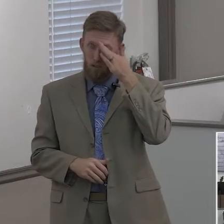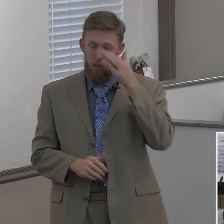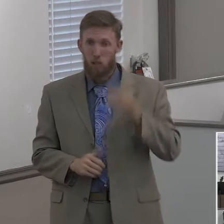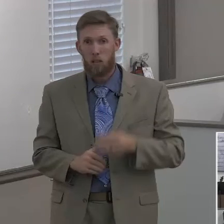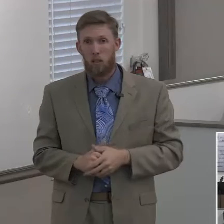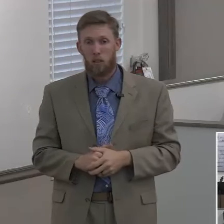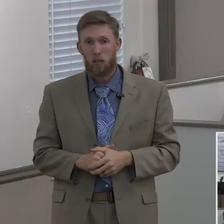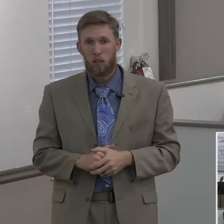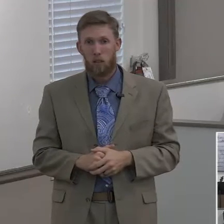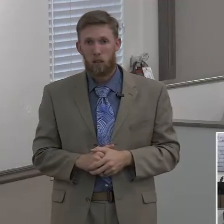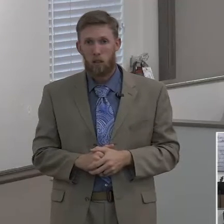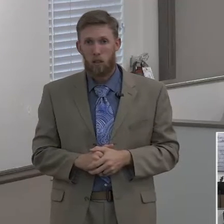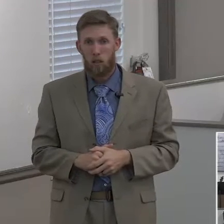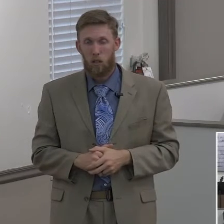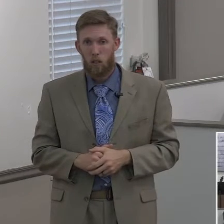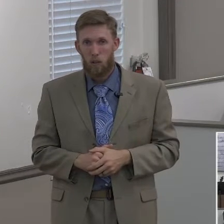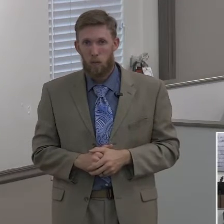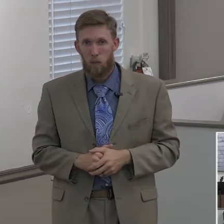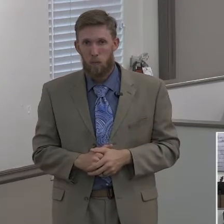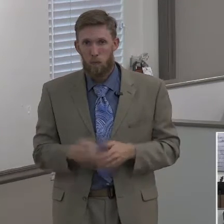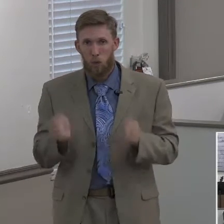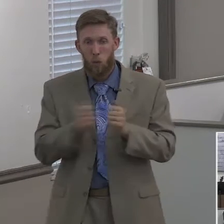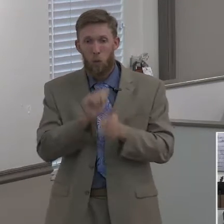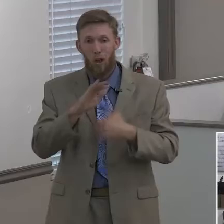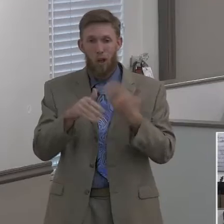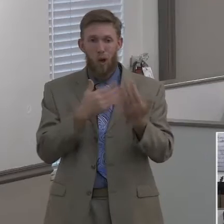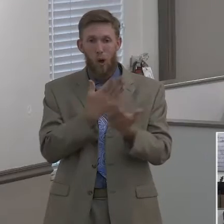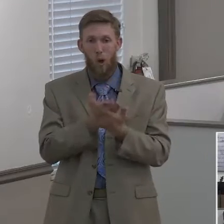with all. Now notice what God wants you to have.